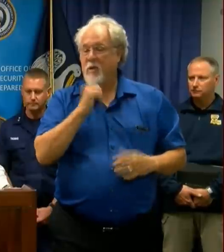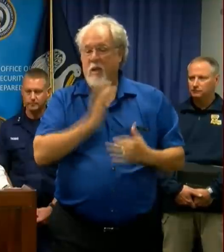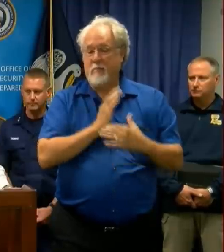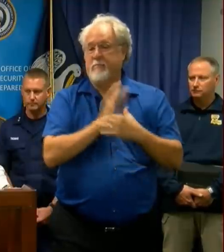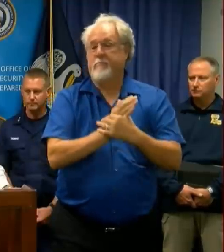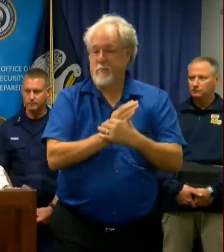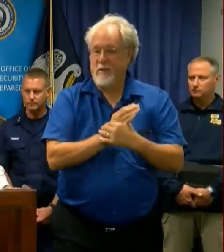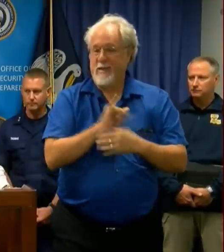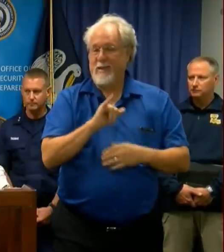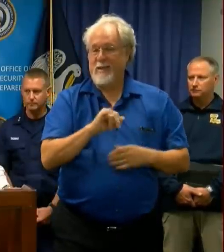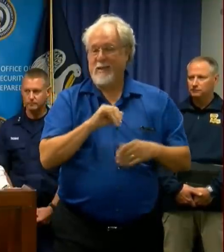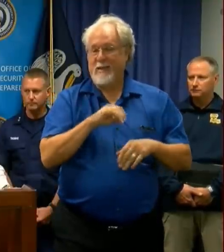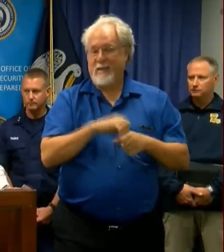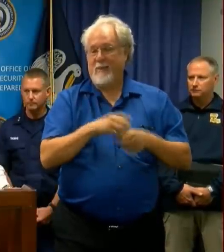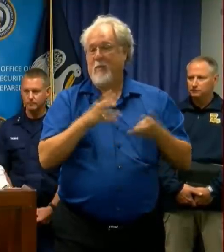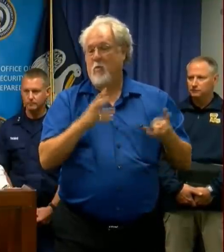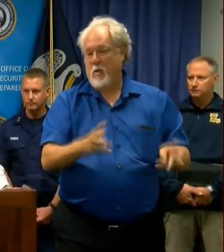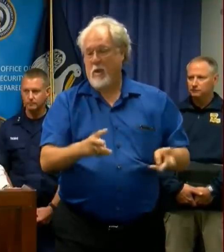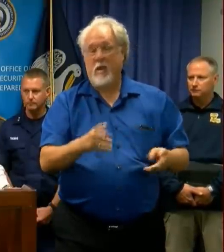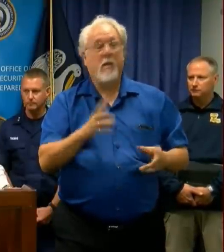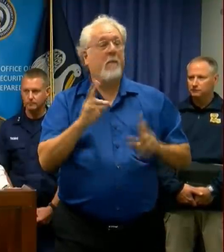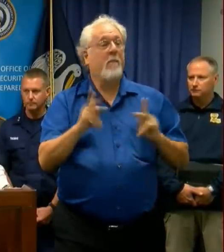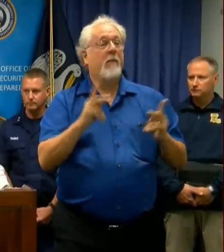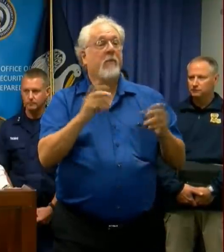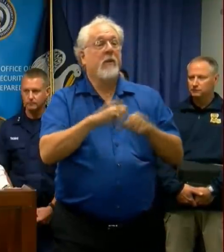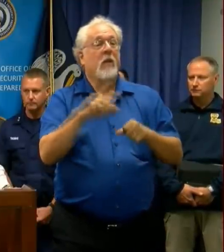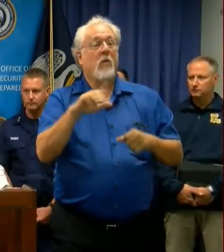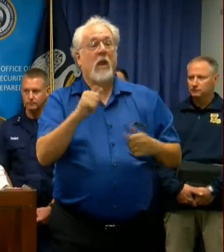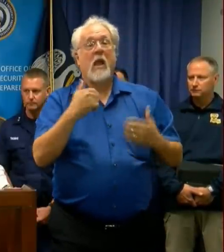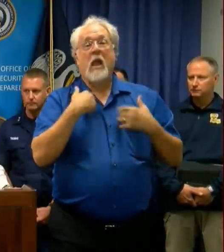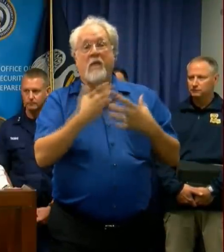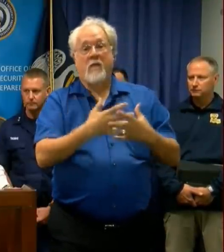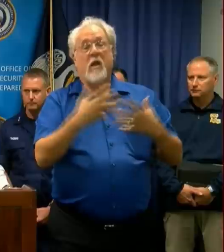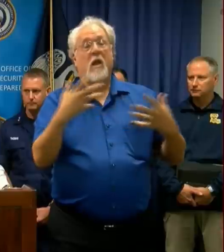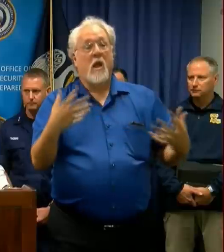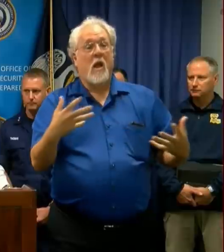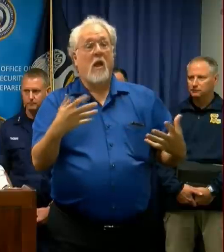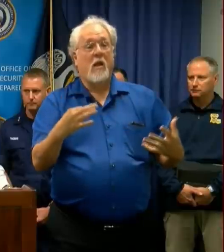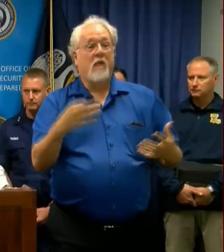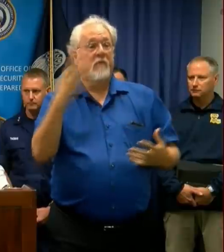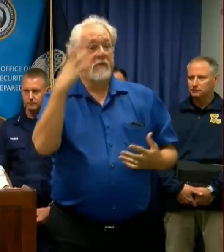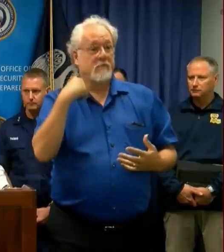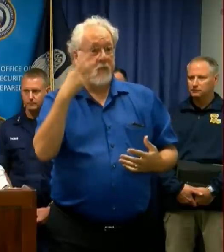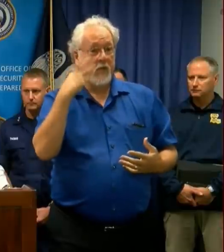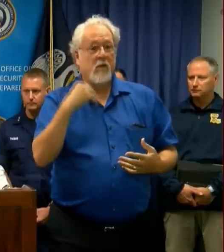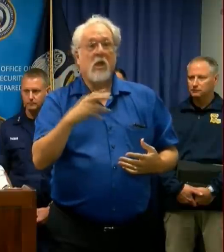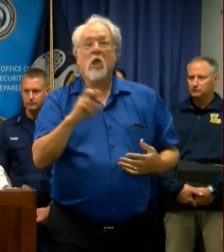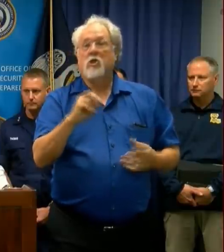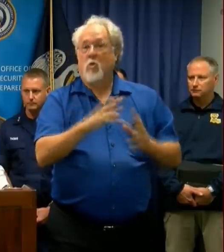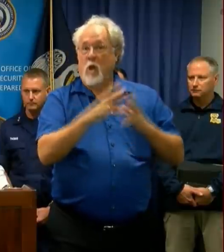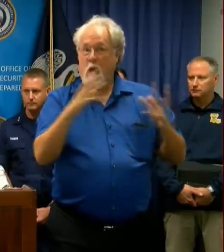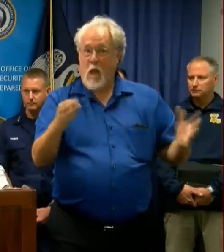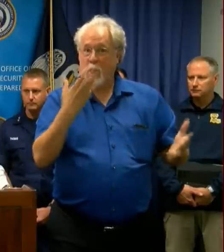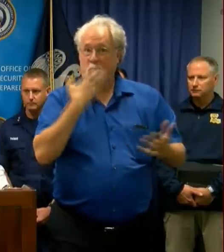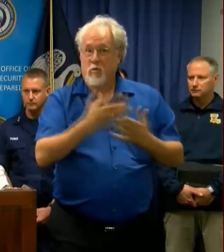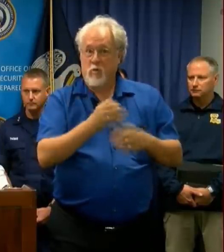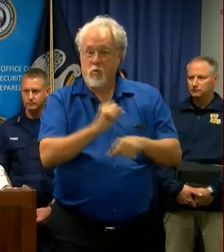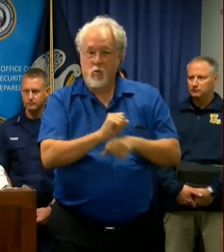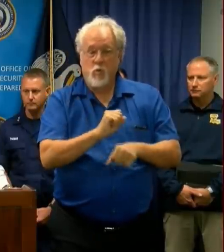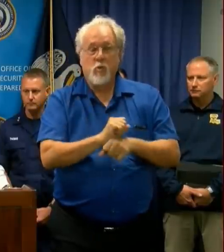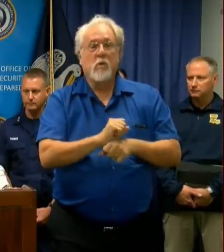way. And so we have a lot of people in Louisiana who have tremendous experience, and they do an awful lot of good